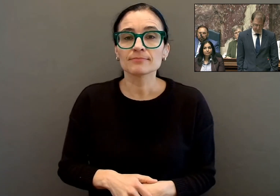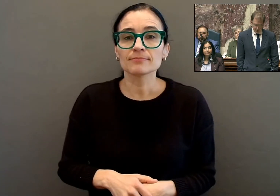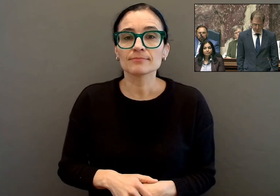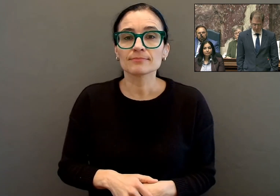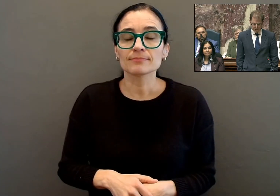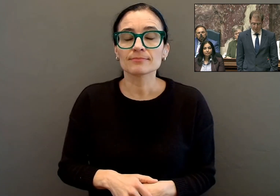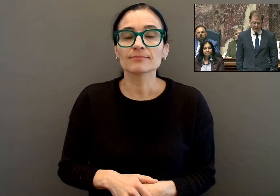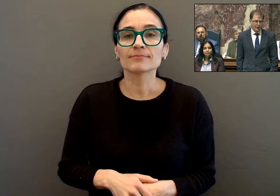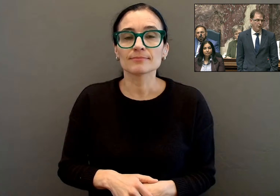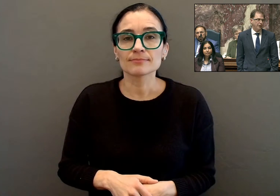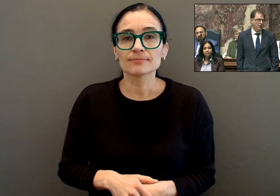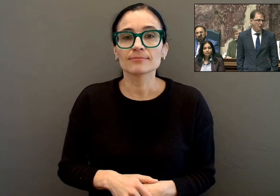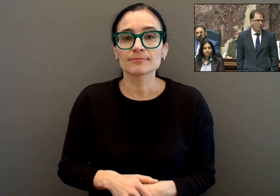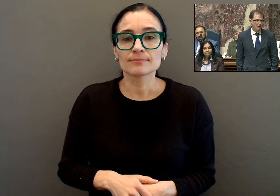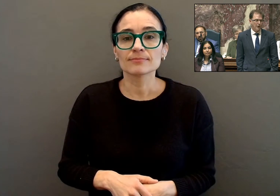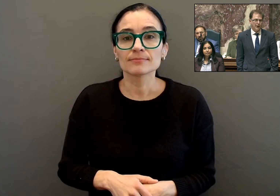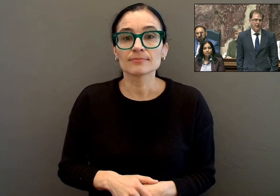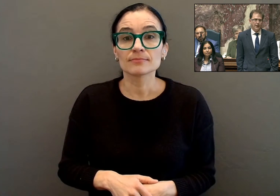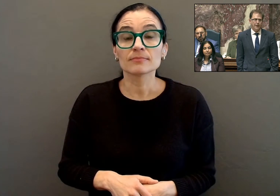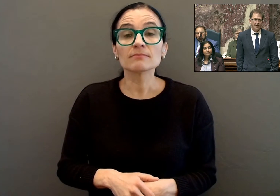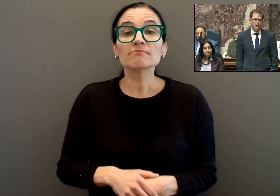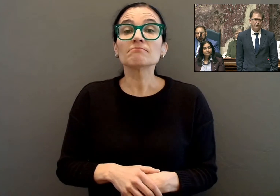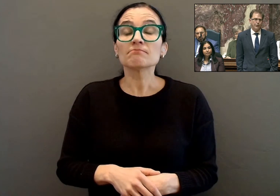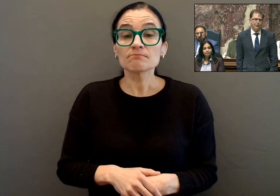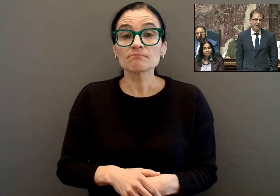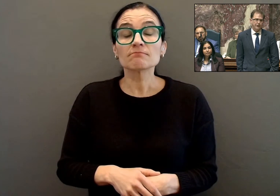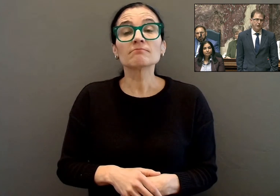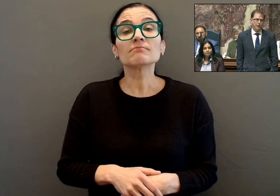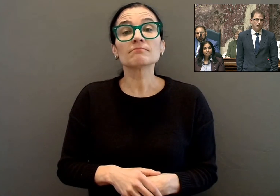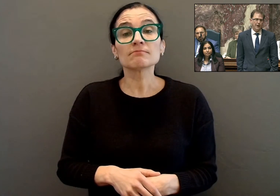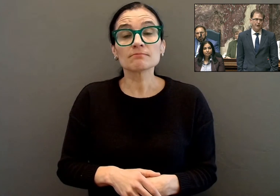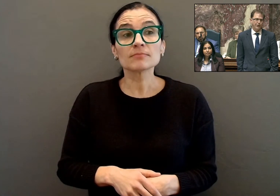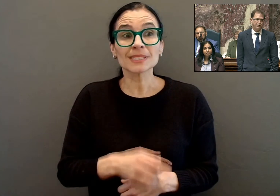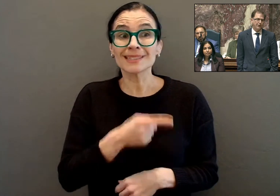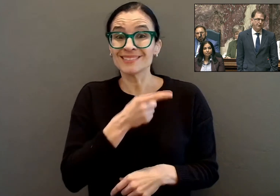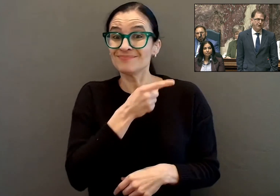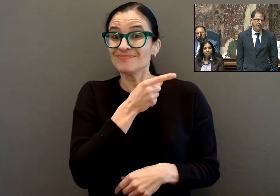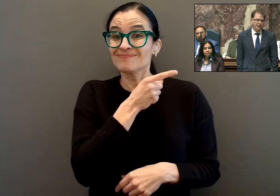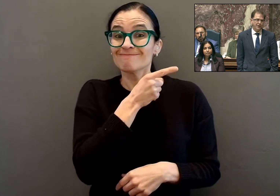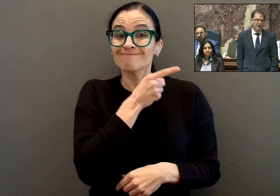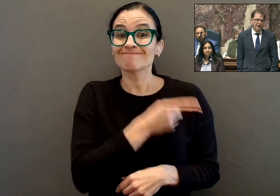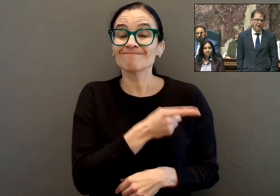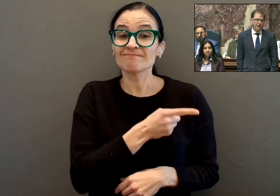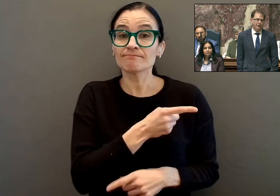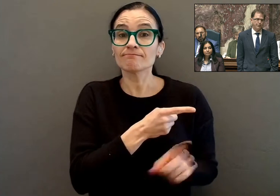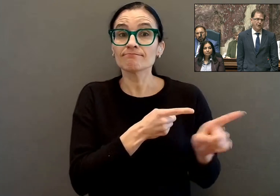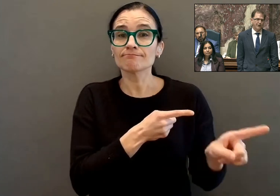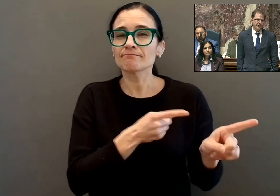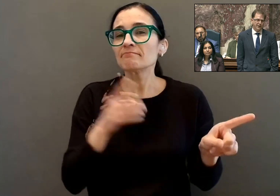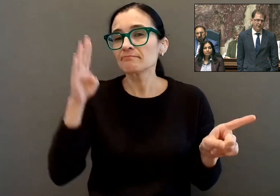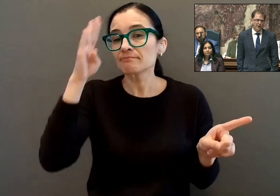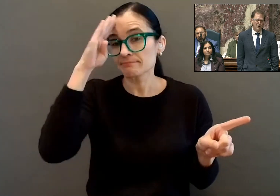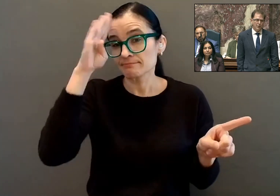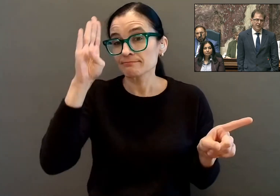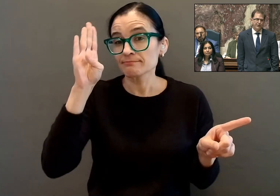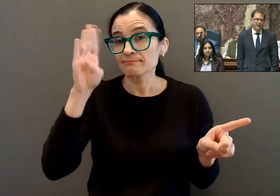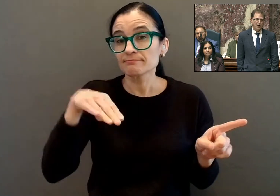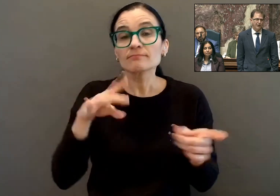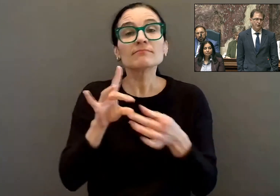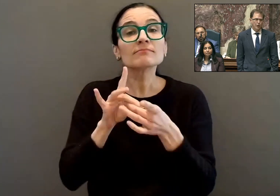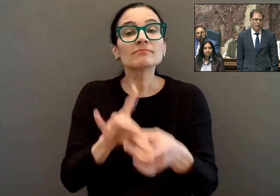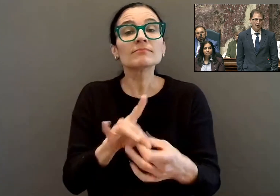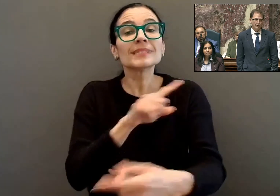Honourable Speaker, the member will know that with respect to energy self-sufficiency and energy projects,